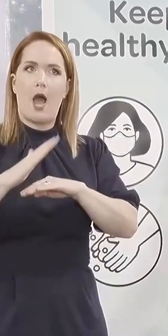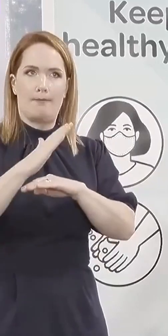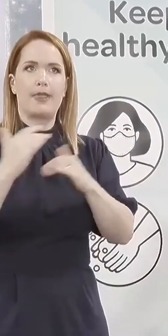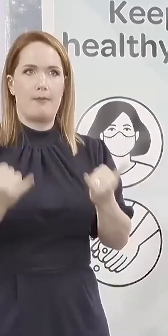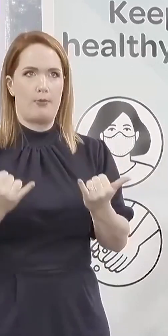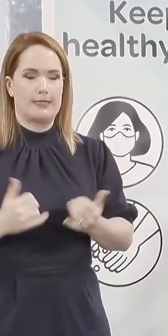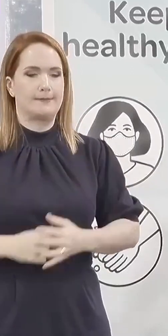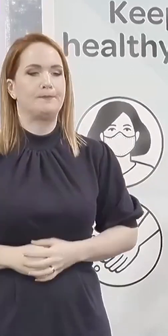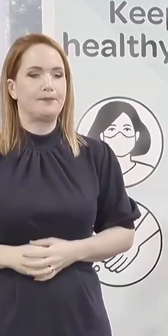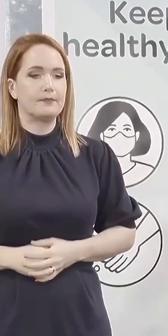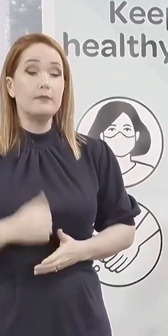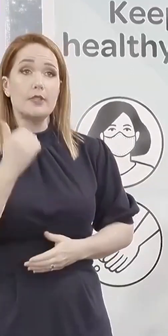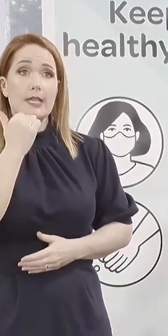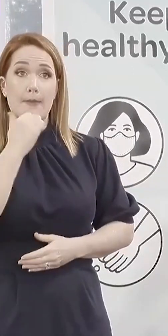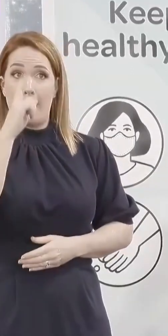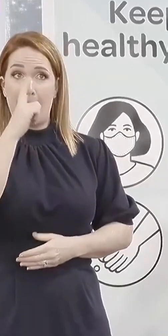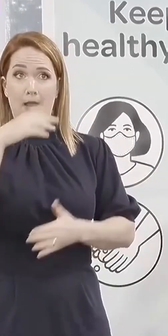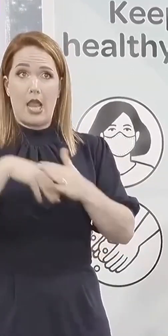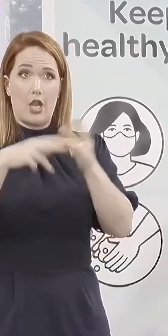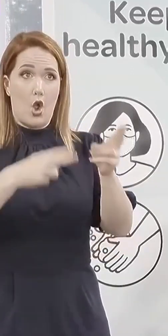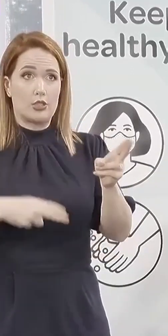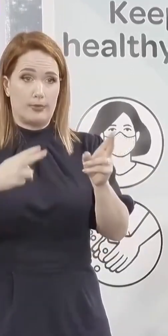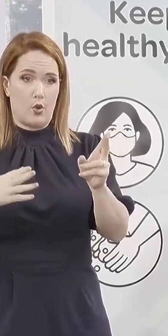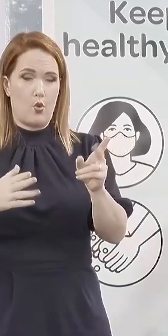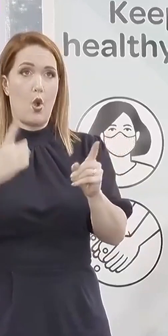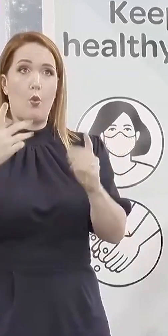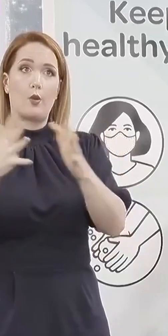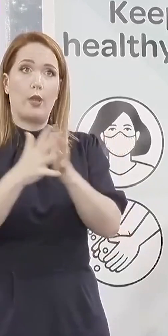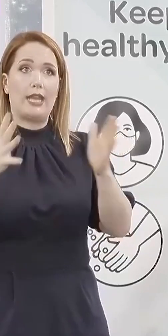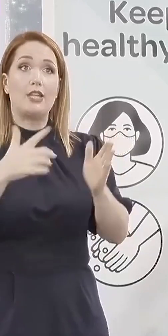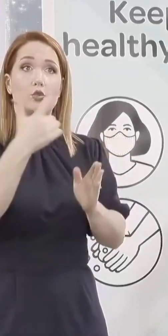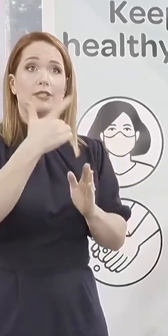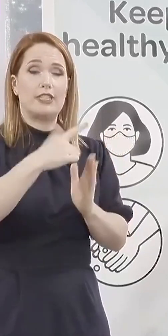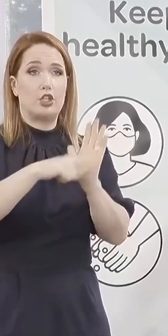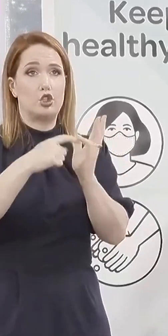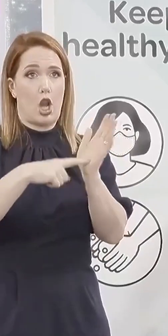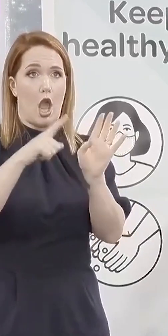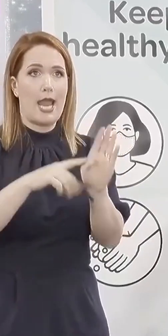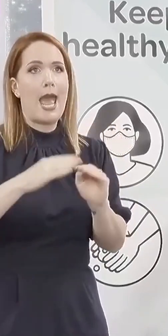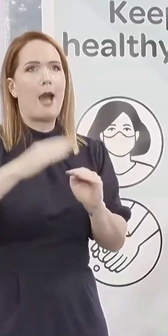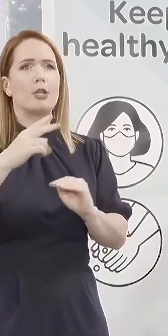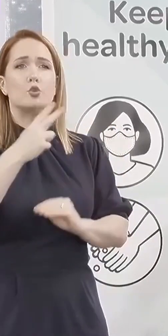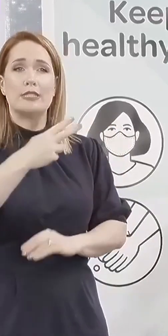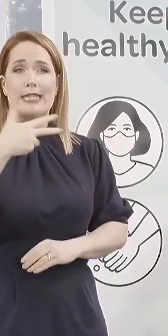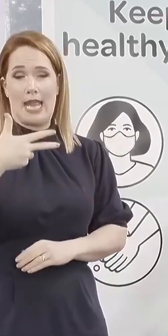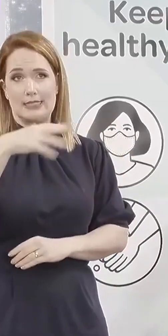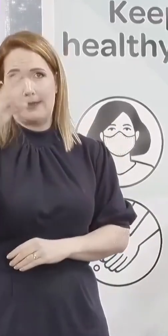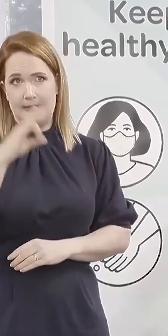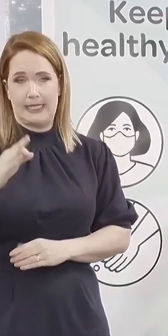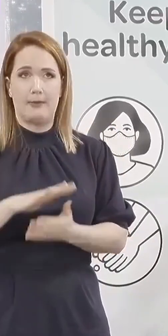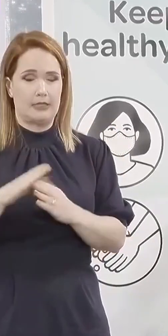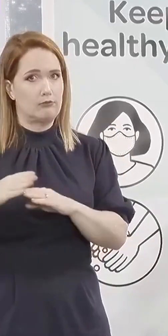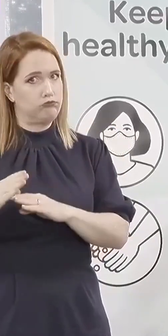Again, our hospitalisation rate for the week to 17 July increased by 28%, so that's quite a significant